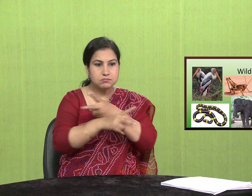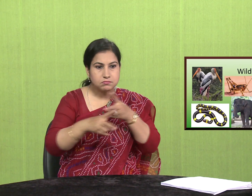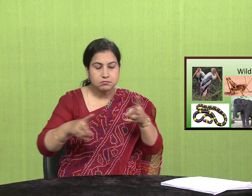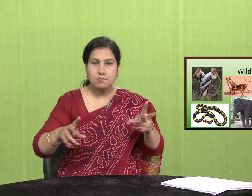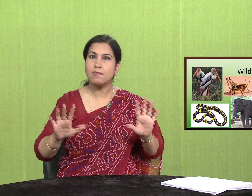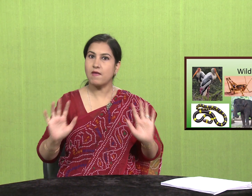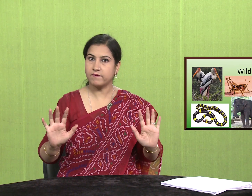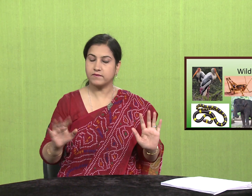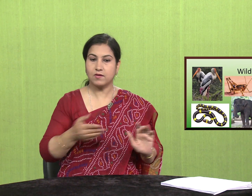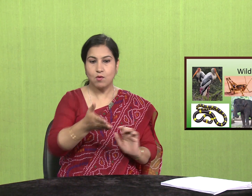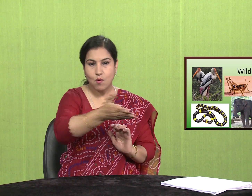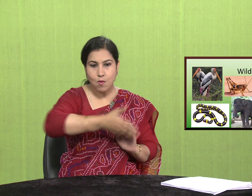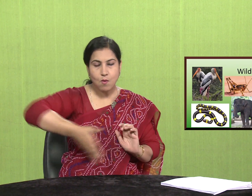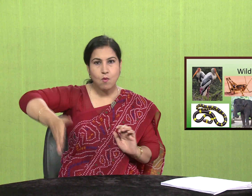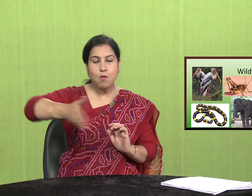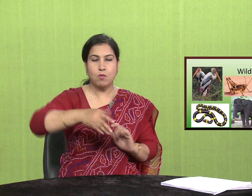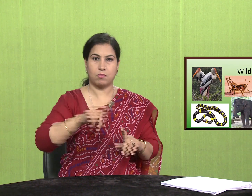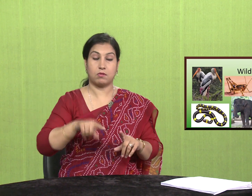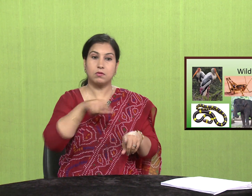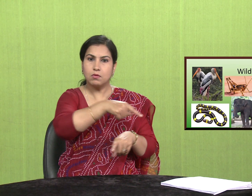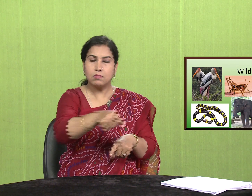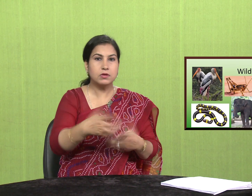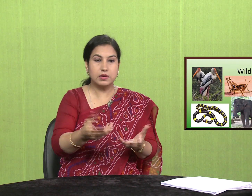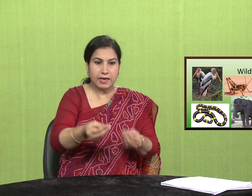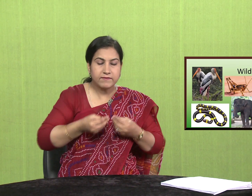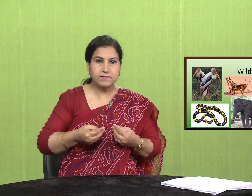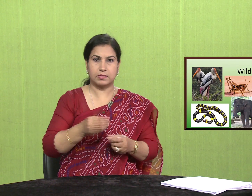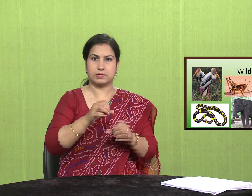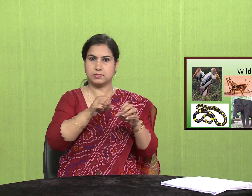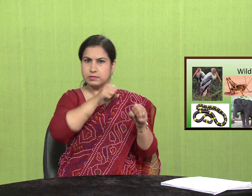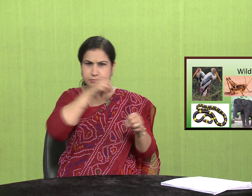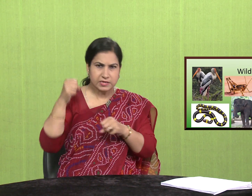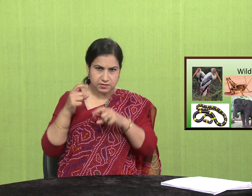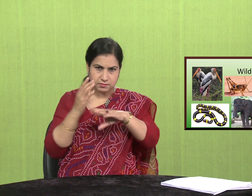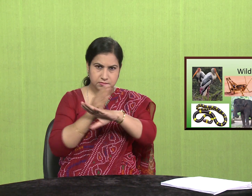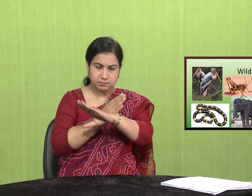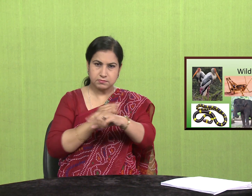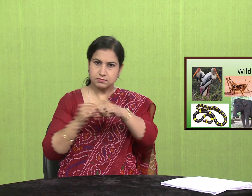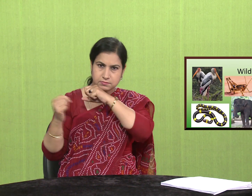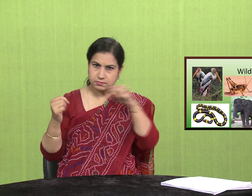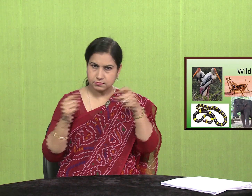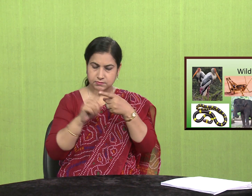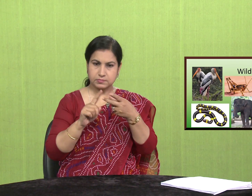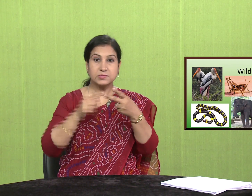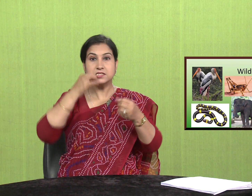They provide us milk, meat, hides, and wool.